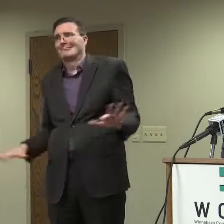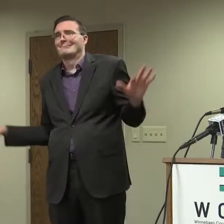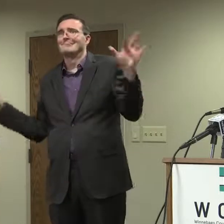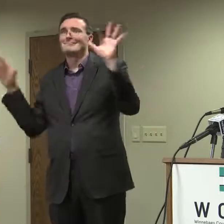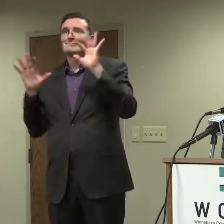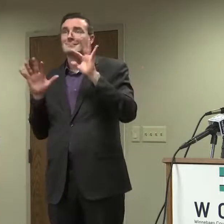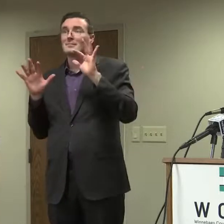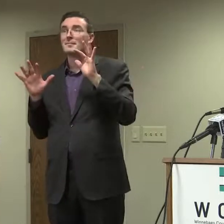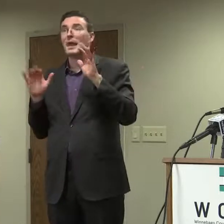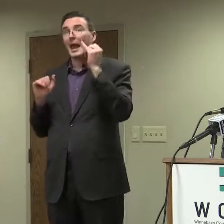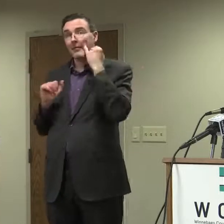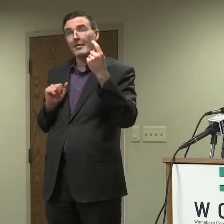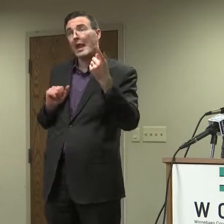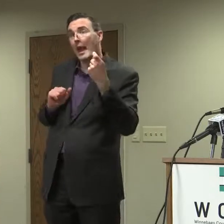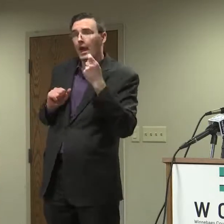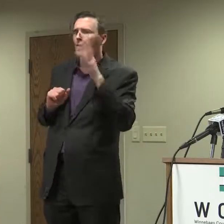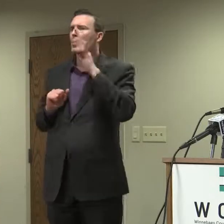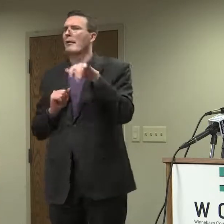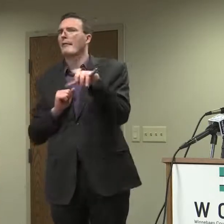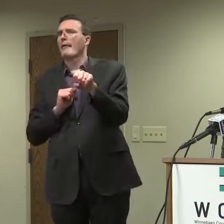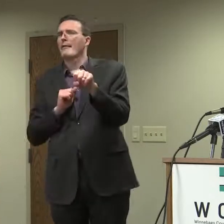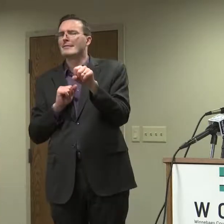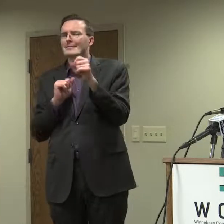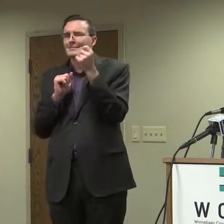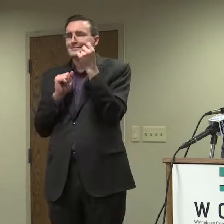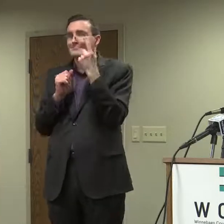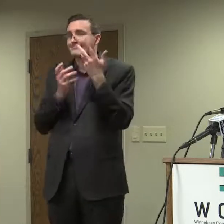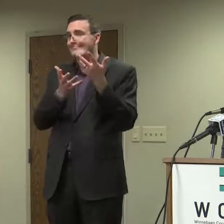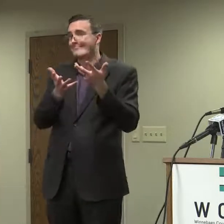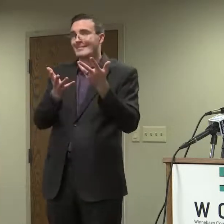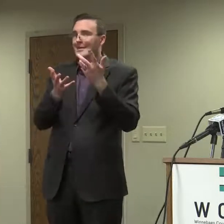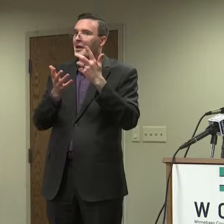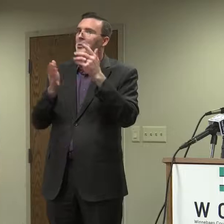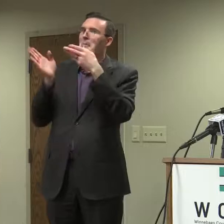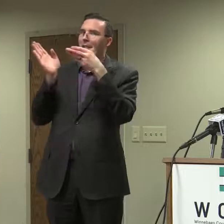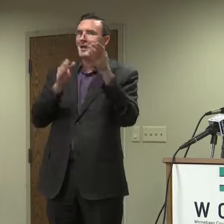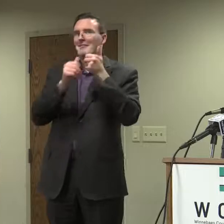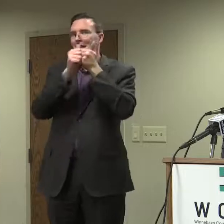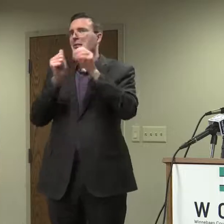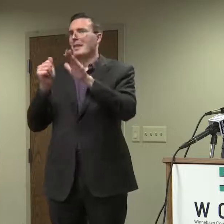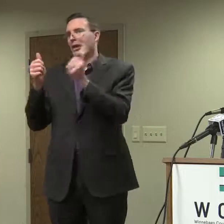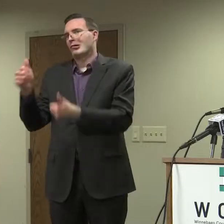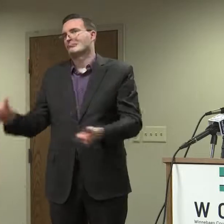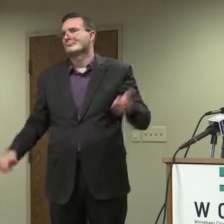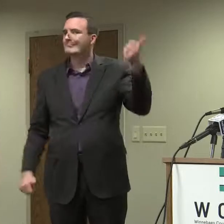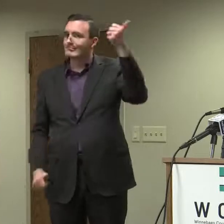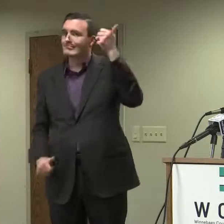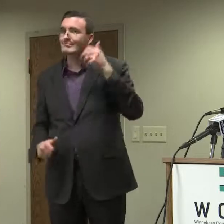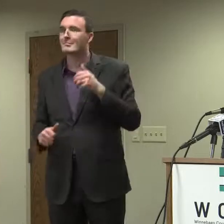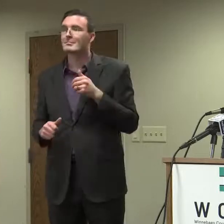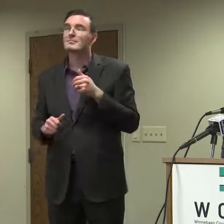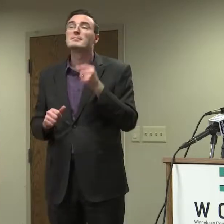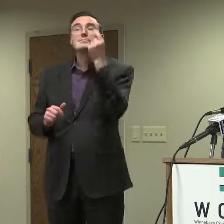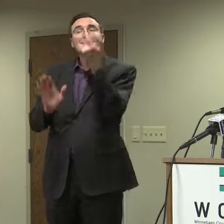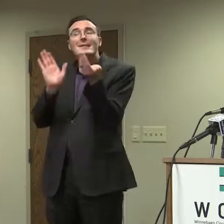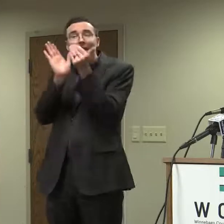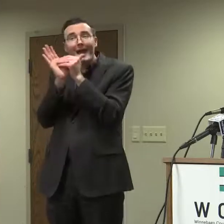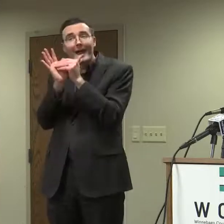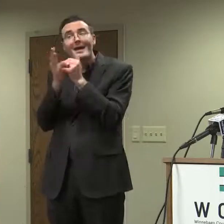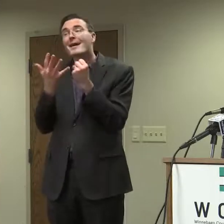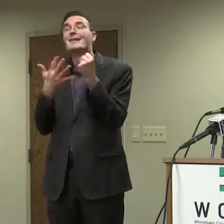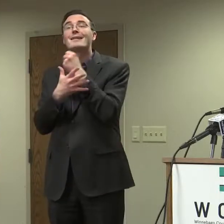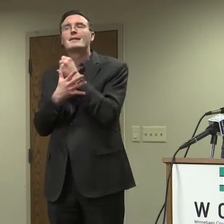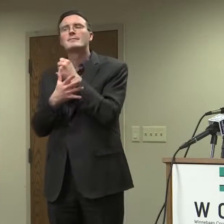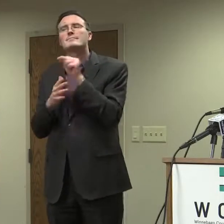say yes. But again, I want to make sure that systems are pulling those through at highest risk, right, to come in